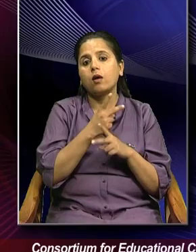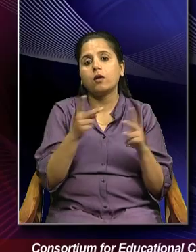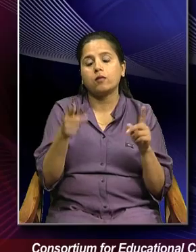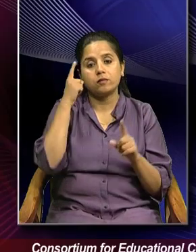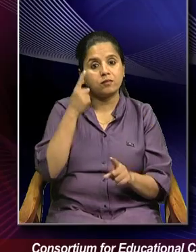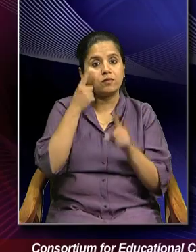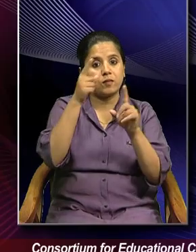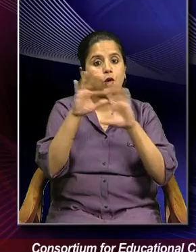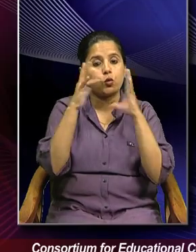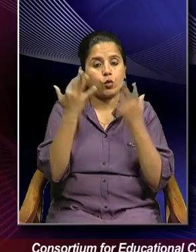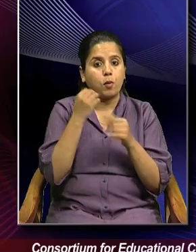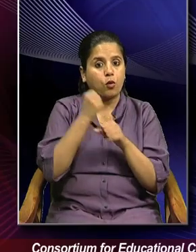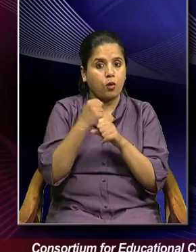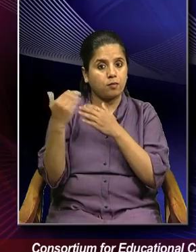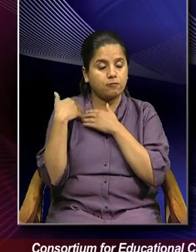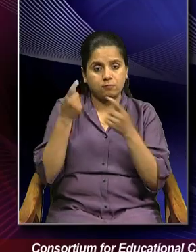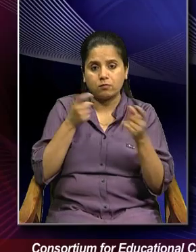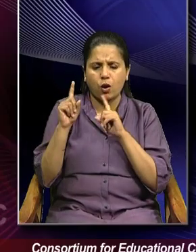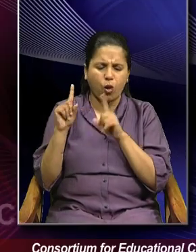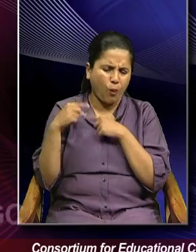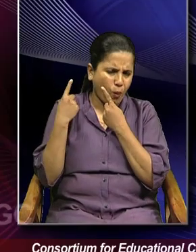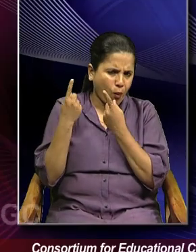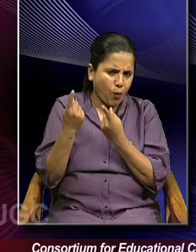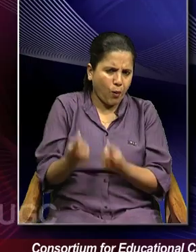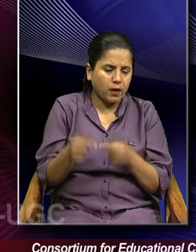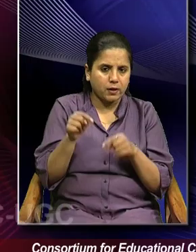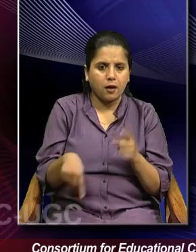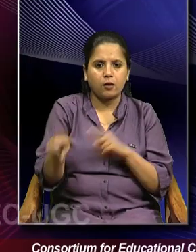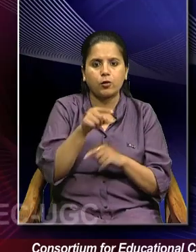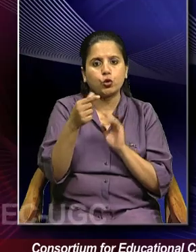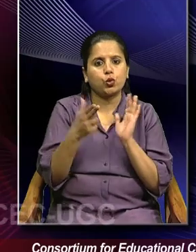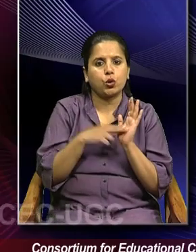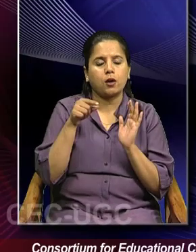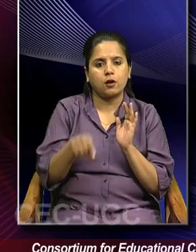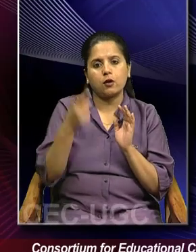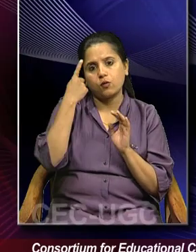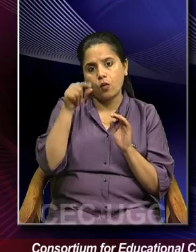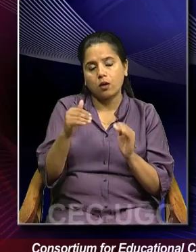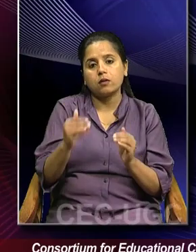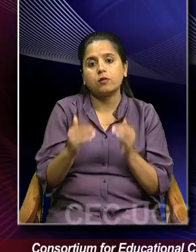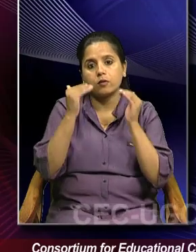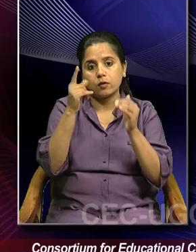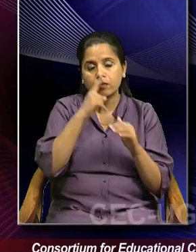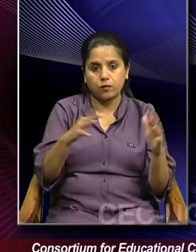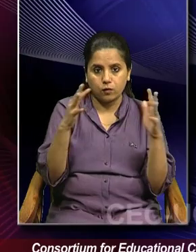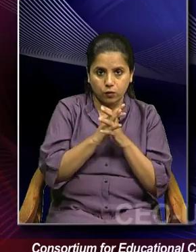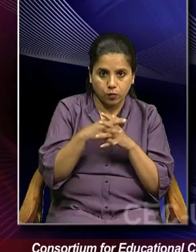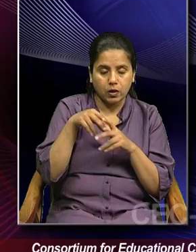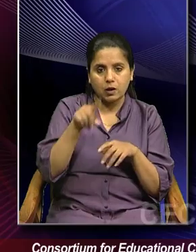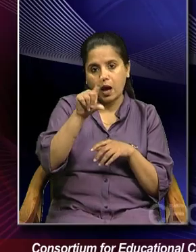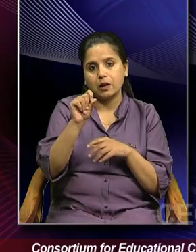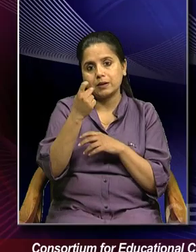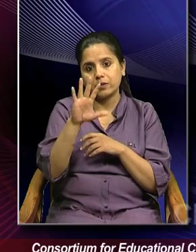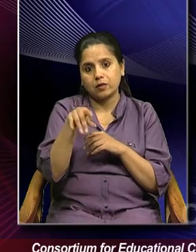agenda of global governance has come a long way to United Nations Decade for Advancement of Women